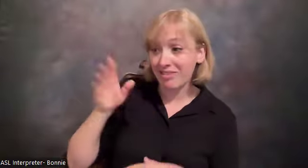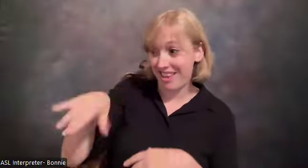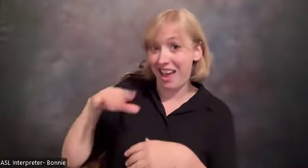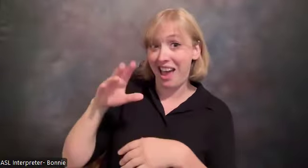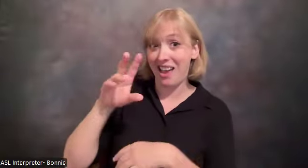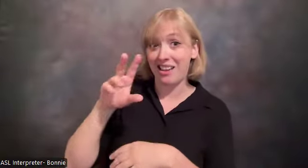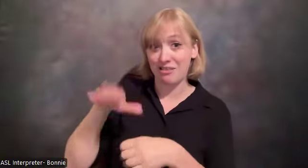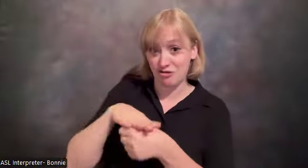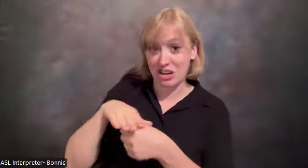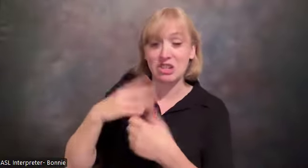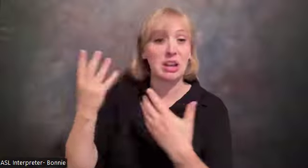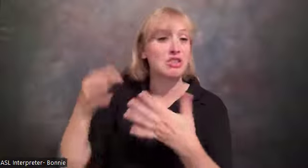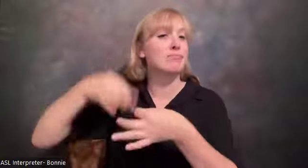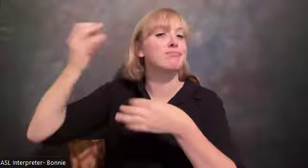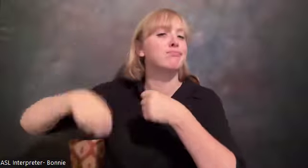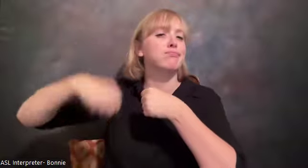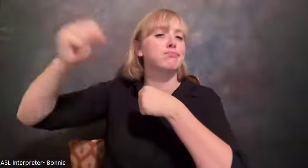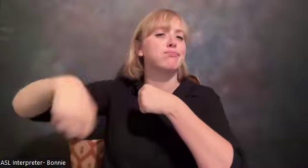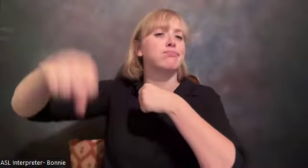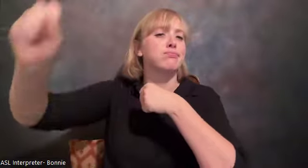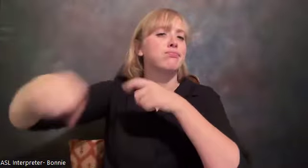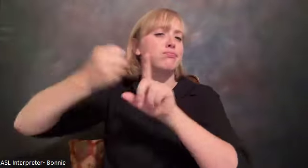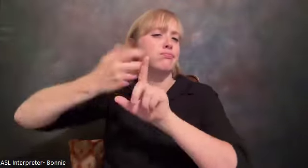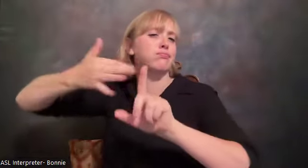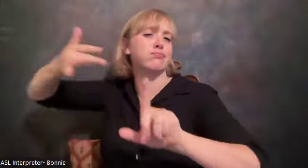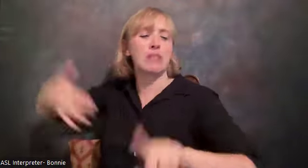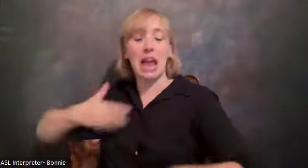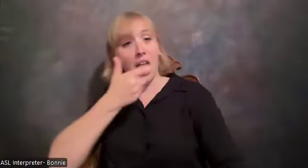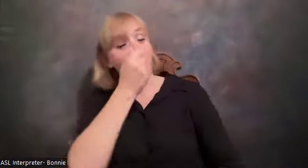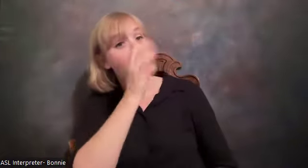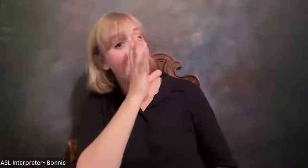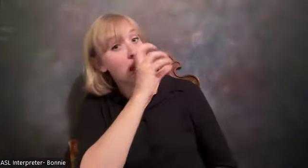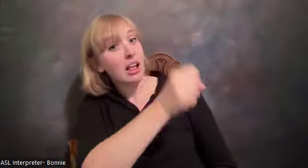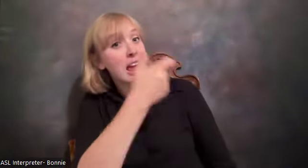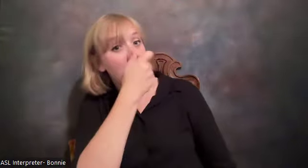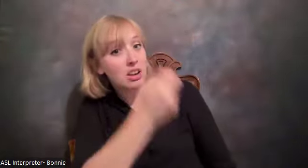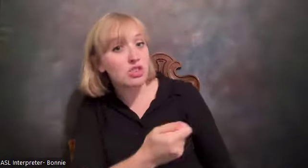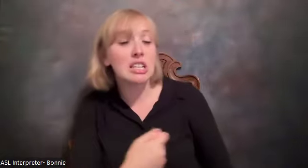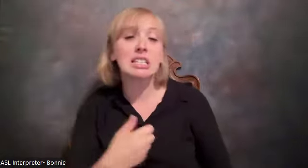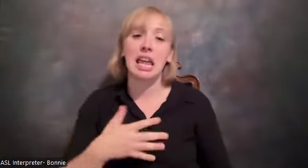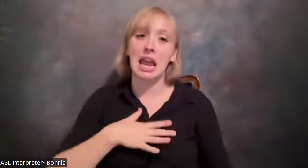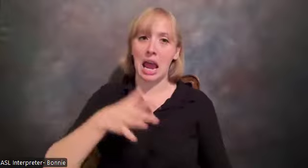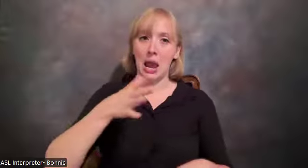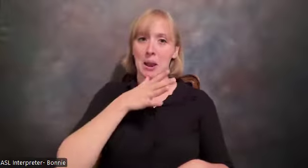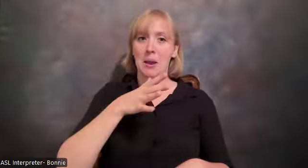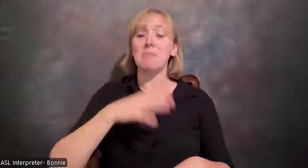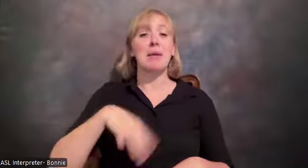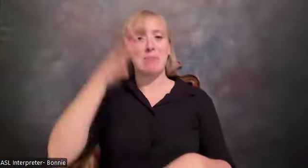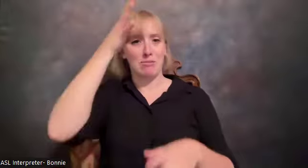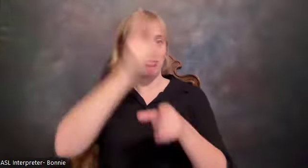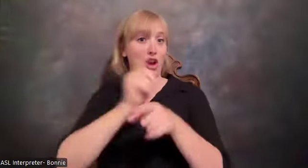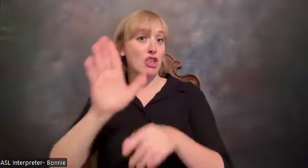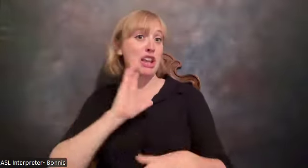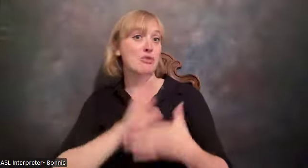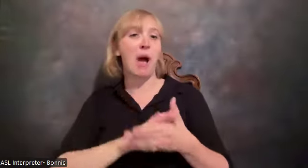that region of France. So it's all very interesting, wonderful stuff. And my brother and his wife recognize a good drinking opportunity, and they are like, hee, hee,